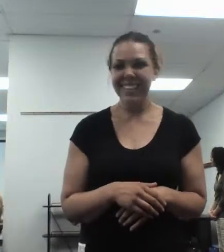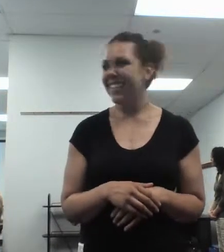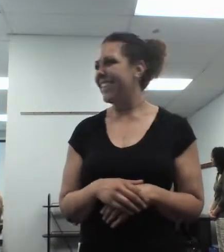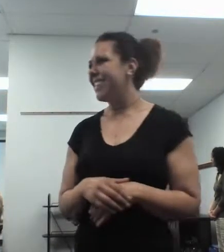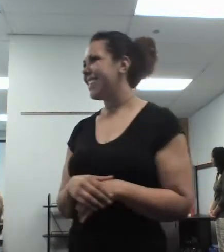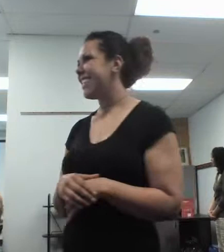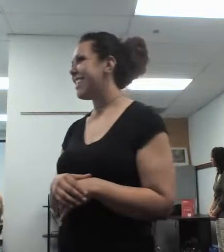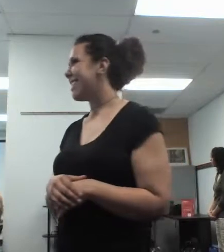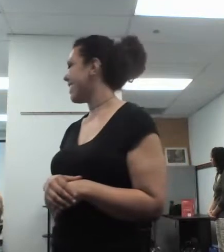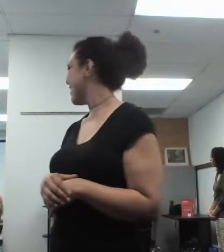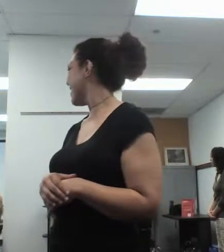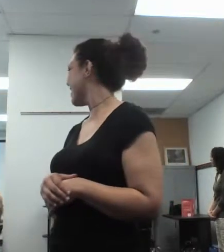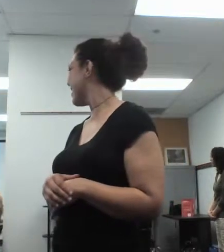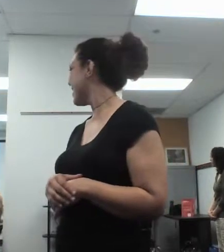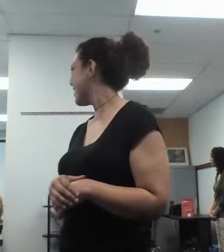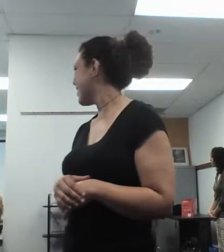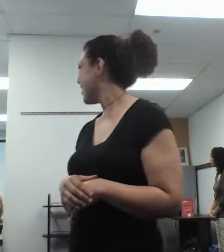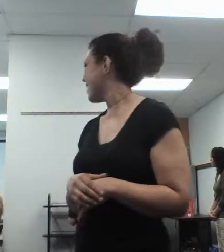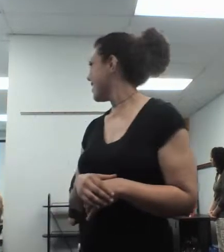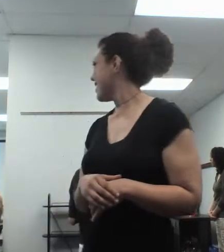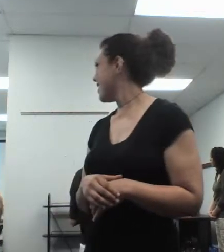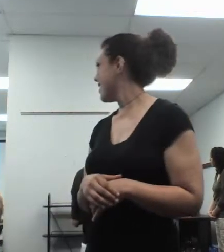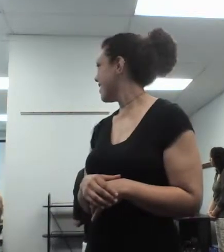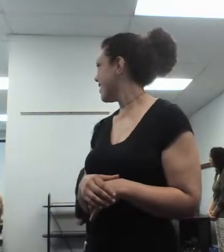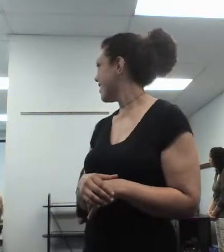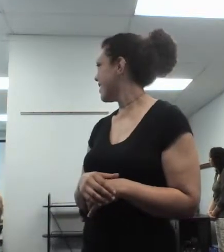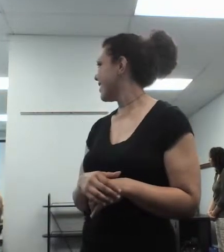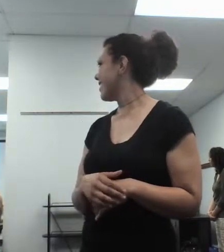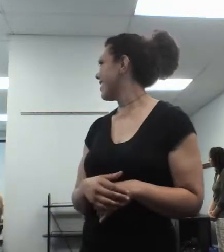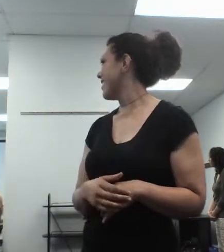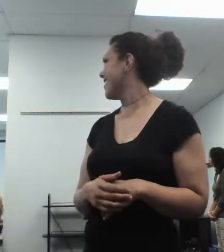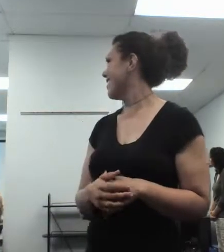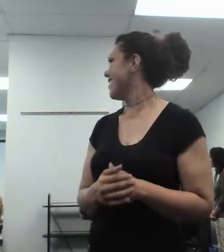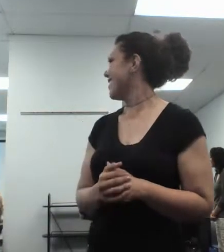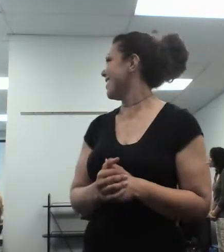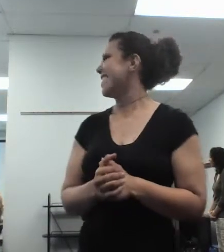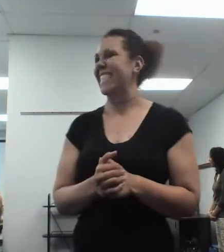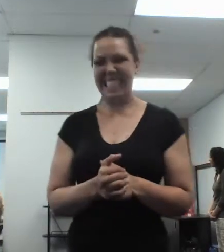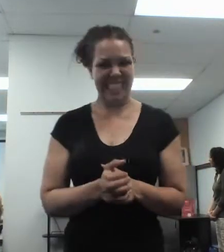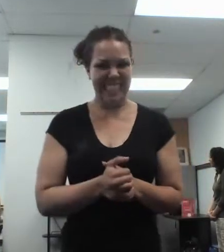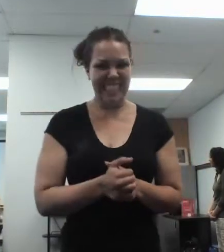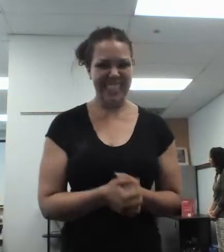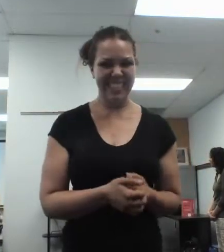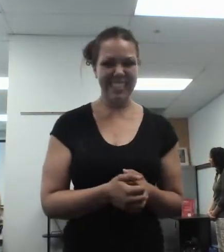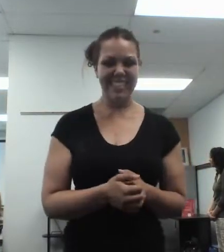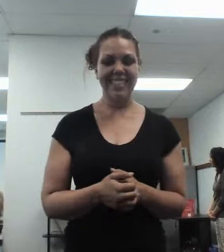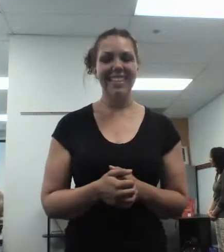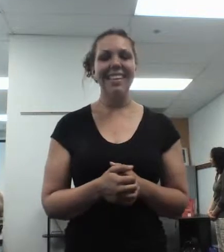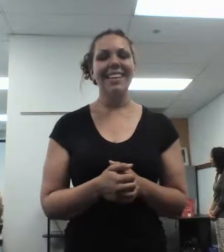It's like really hard and I don't really know where it's great. Thanks. So say we can show